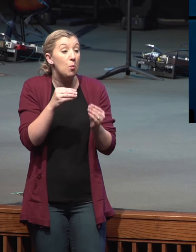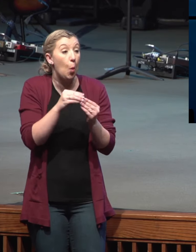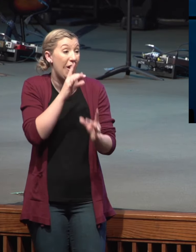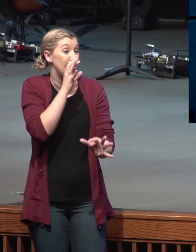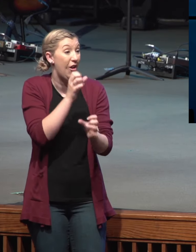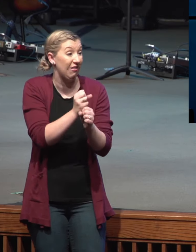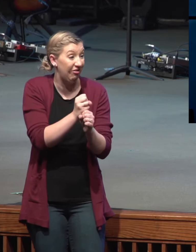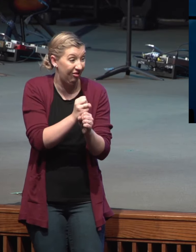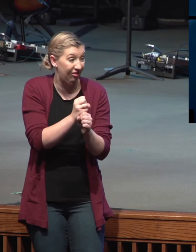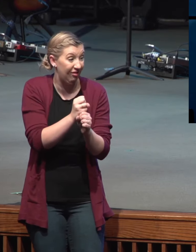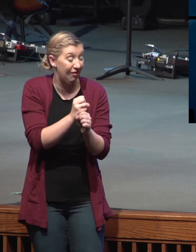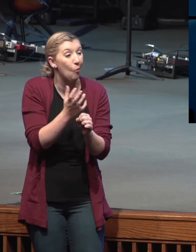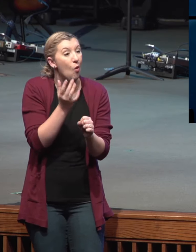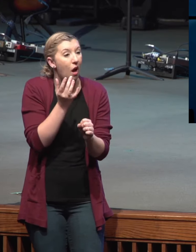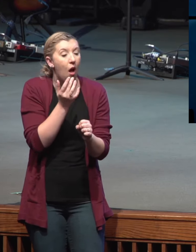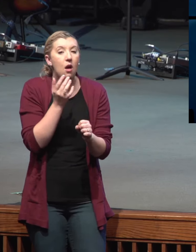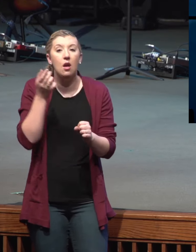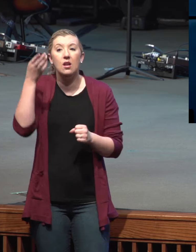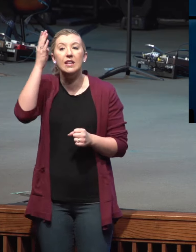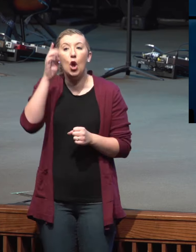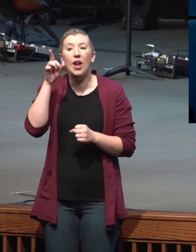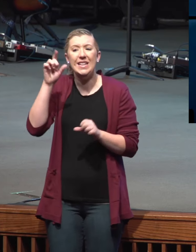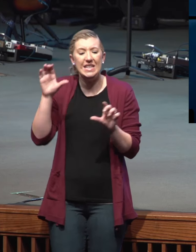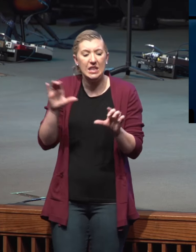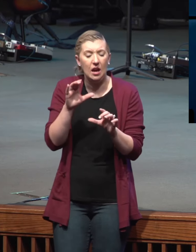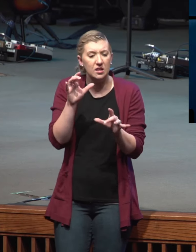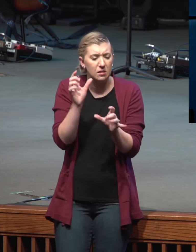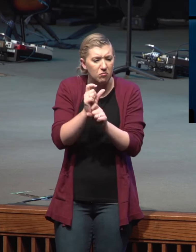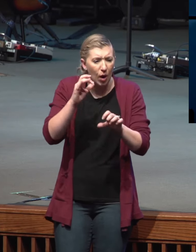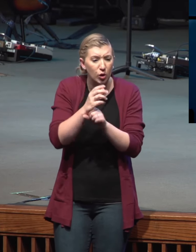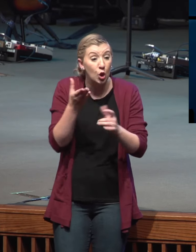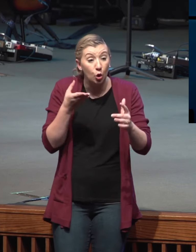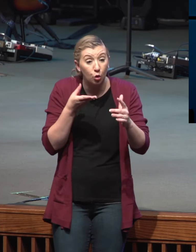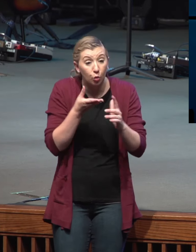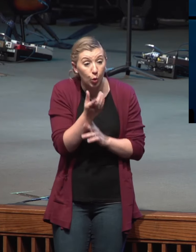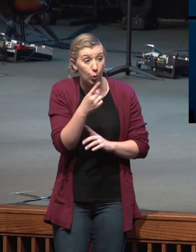attractive, because as God does remarkable things through you,